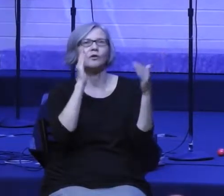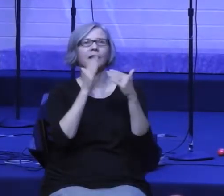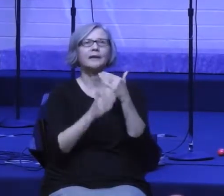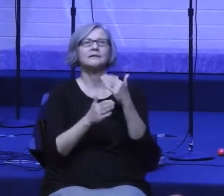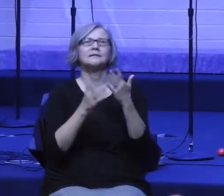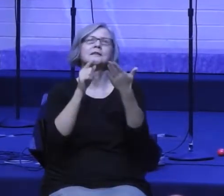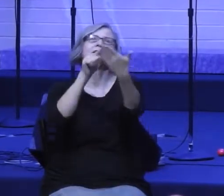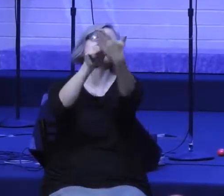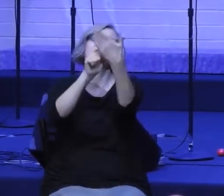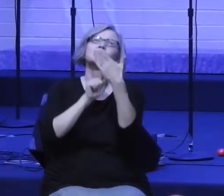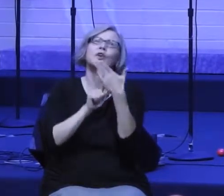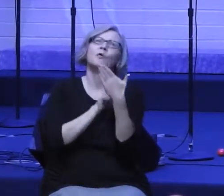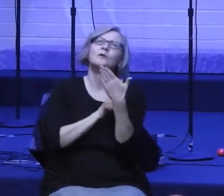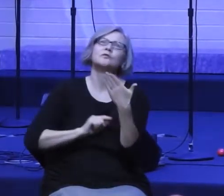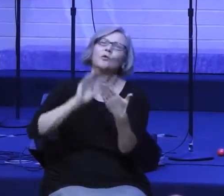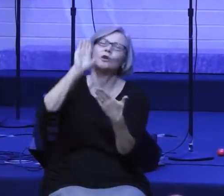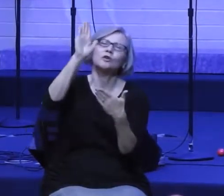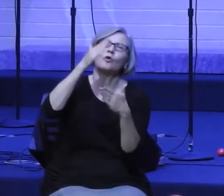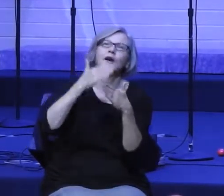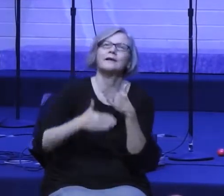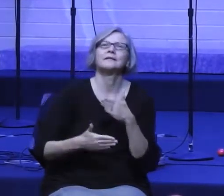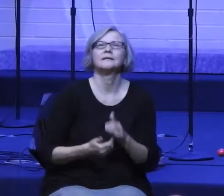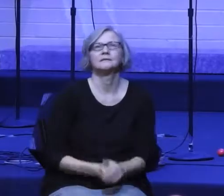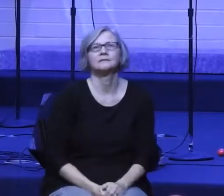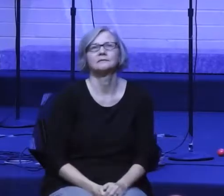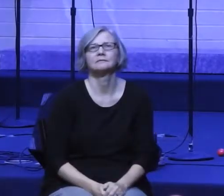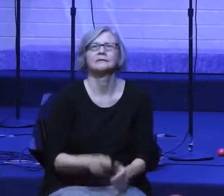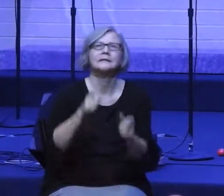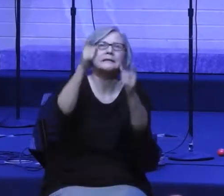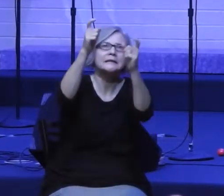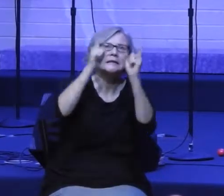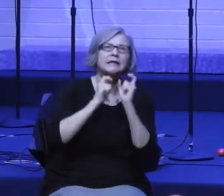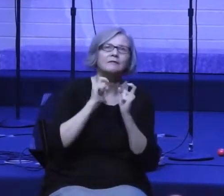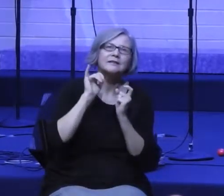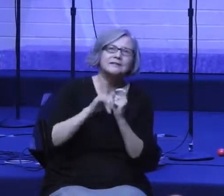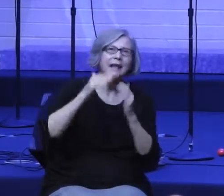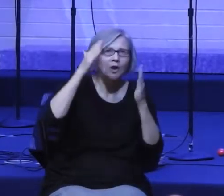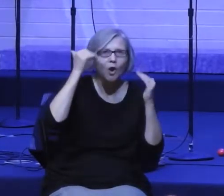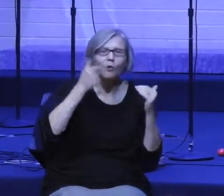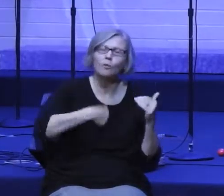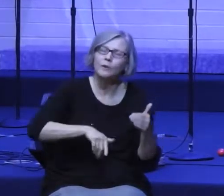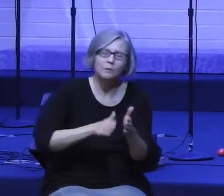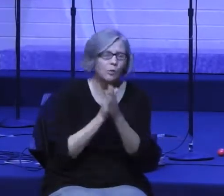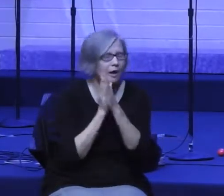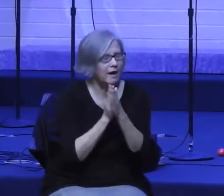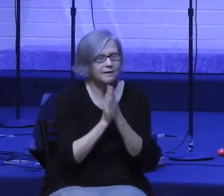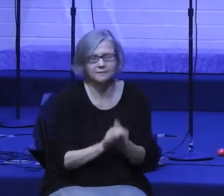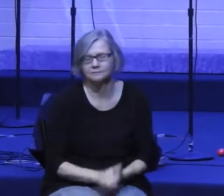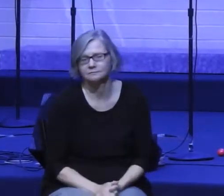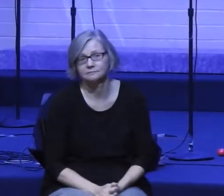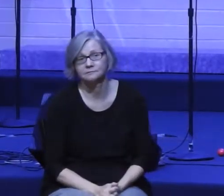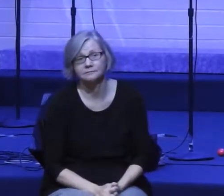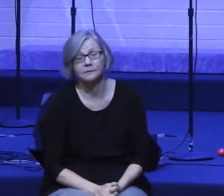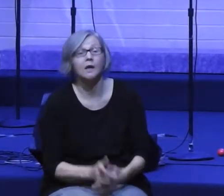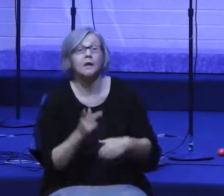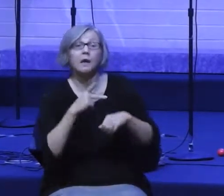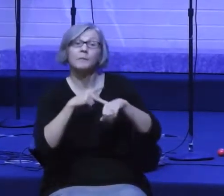end. What are the endings that we're imagining in our lives today? Lord,